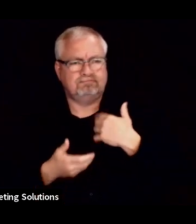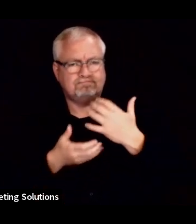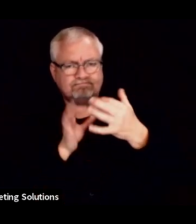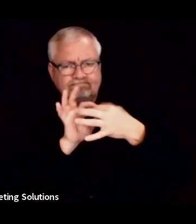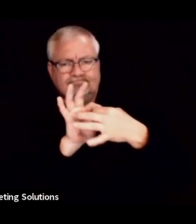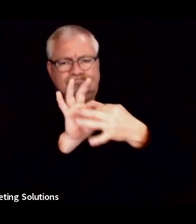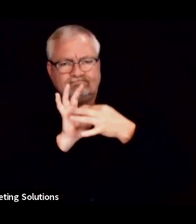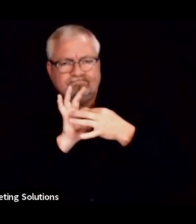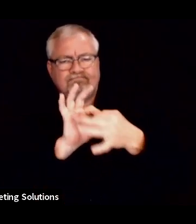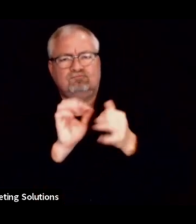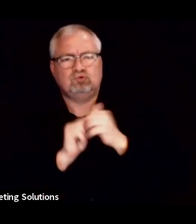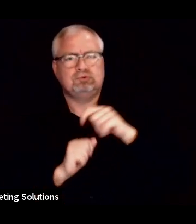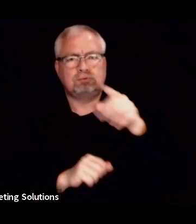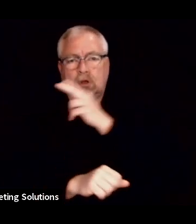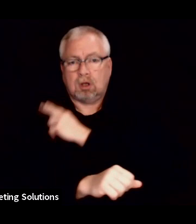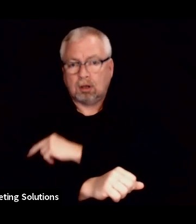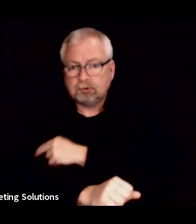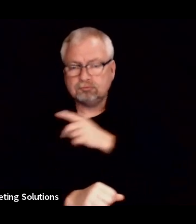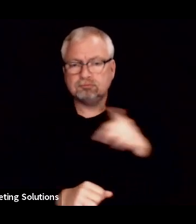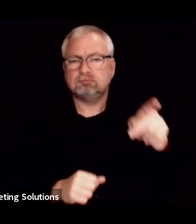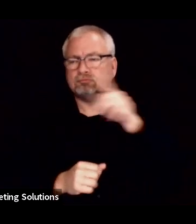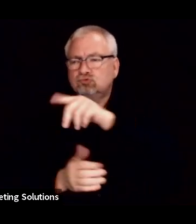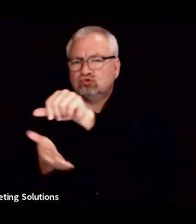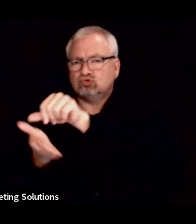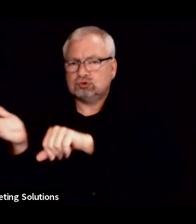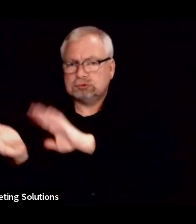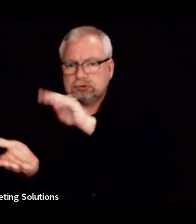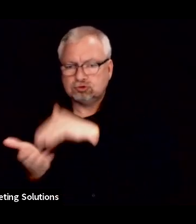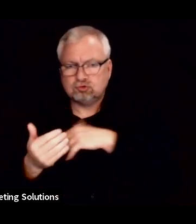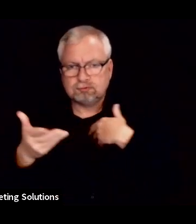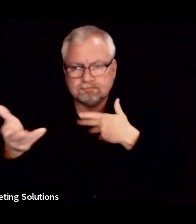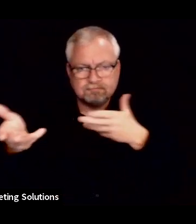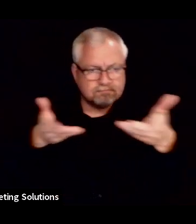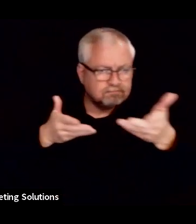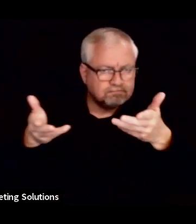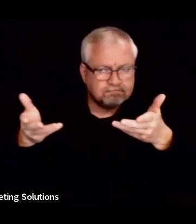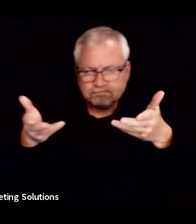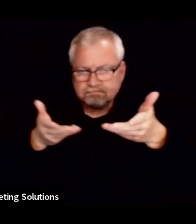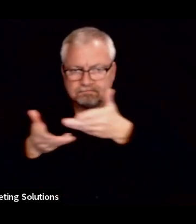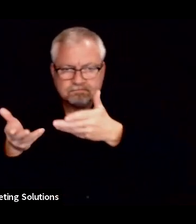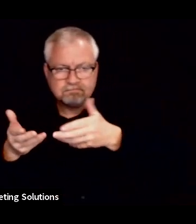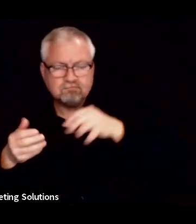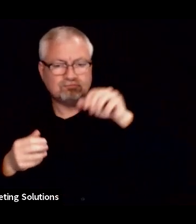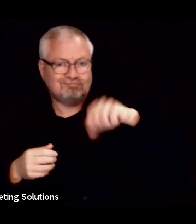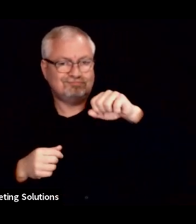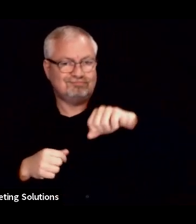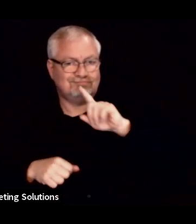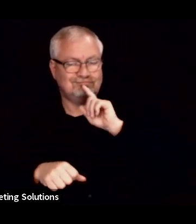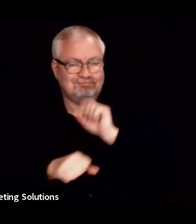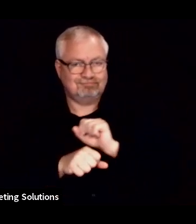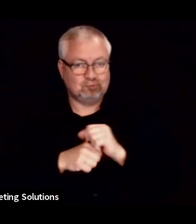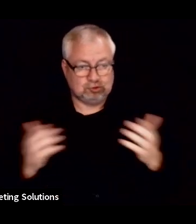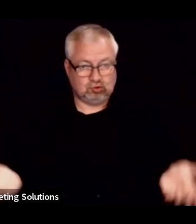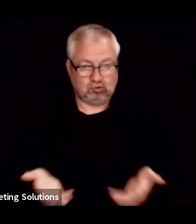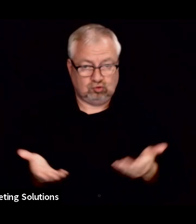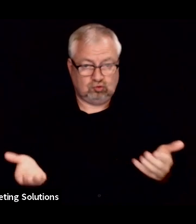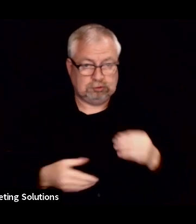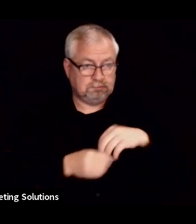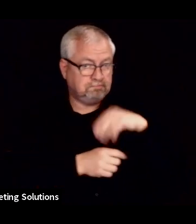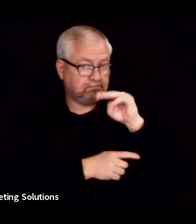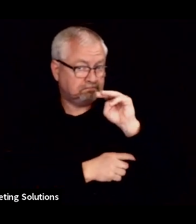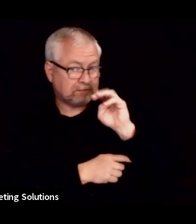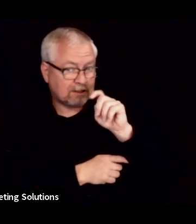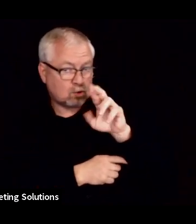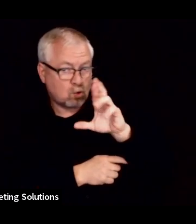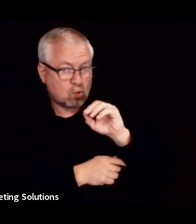of that capacity. And yes, it is the case that in the metro, most of the hospitals are getting tighter on ICU beds. I